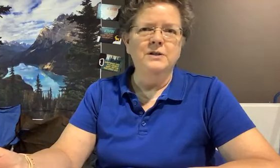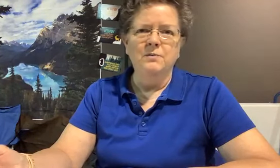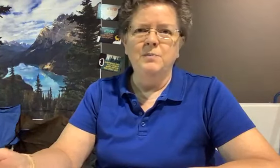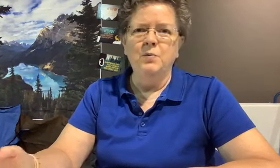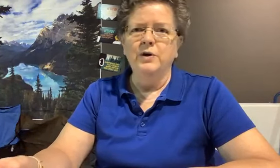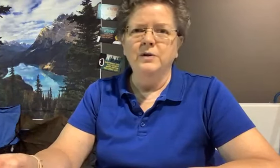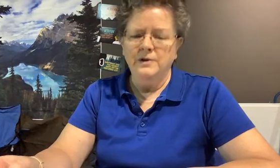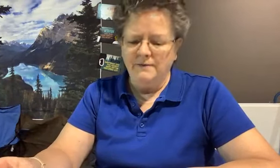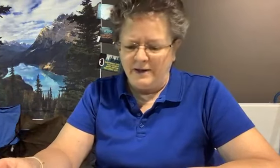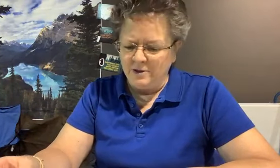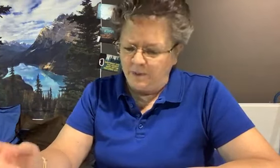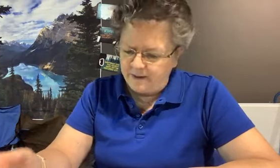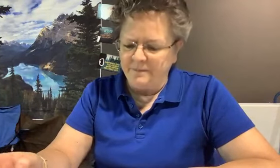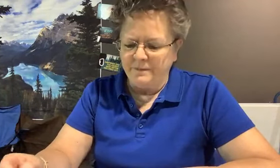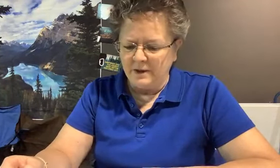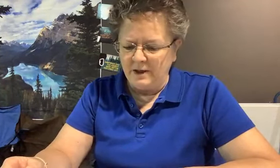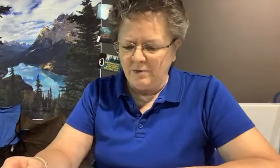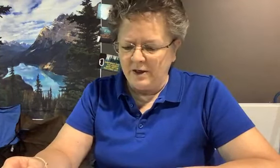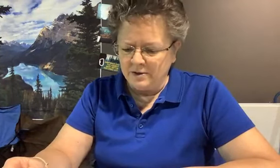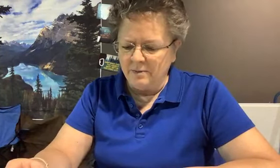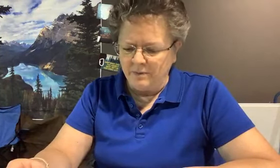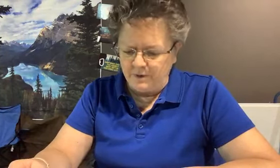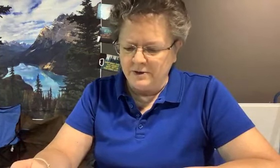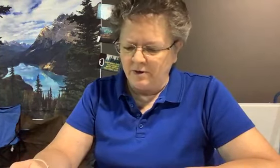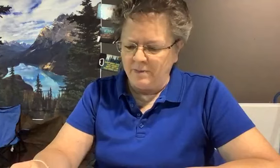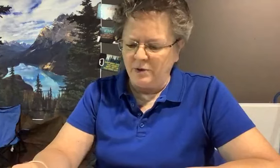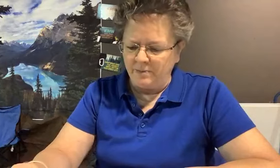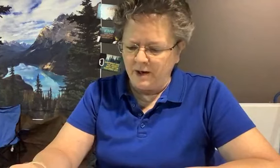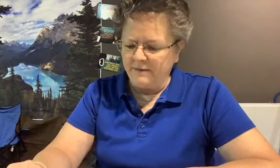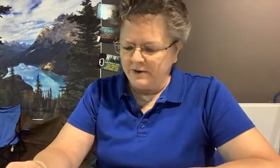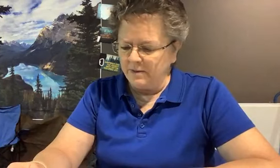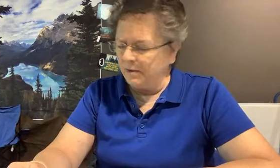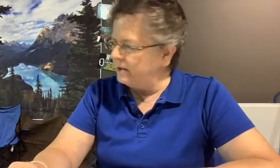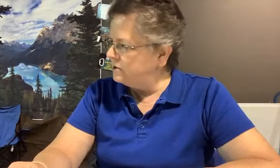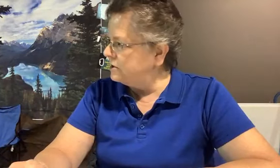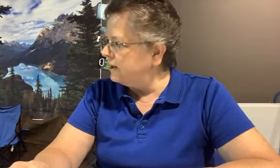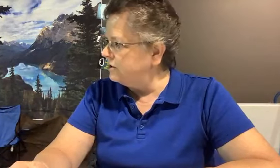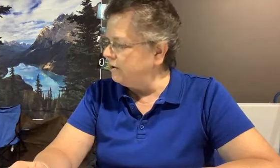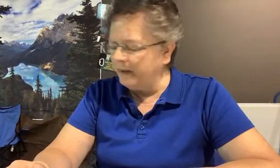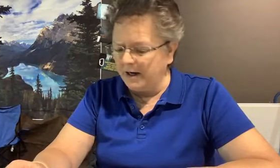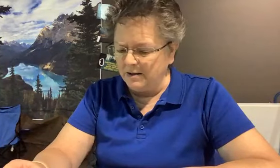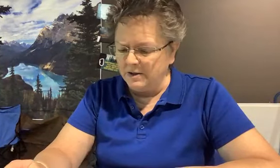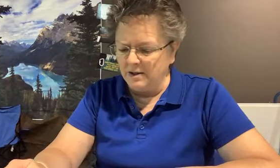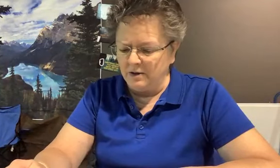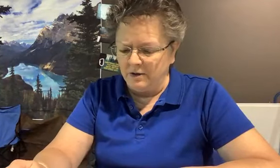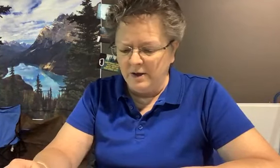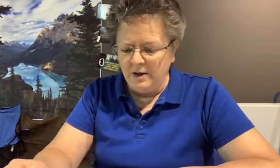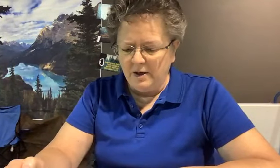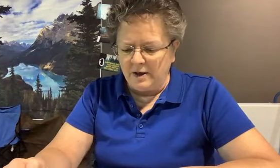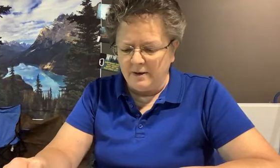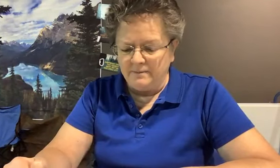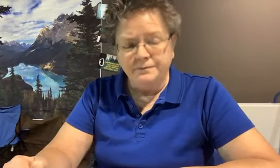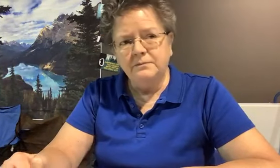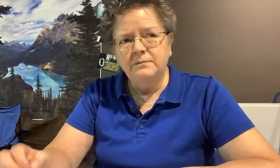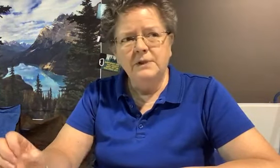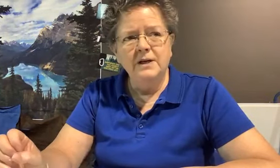priest. He would be one of the Levites, but he is considered both a prophet and a priest, just like Jeremiah and Ezekiel.